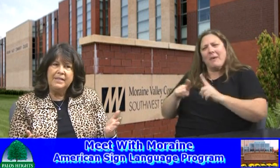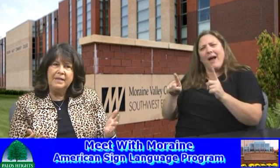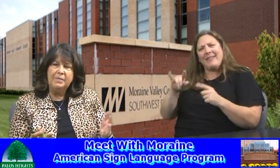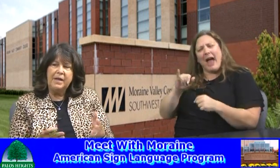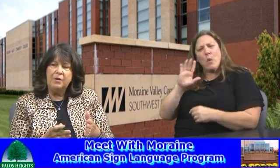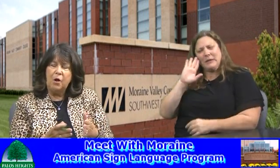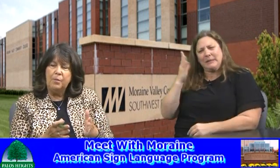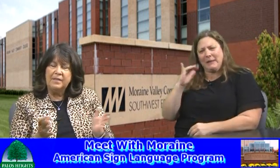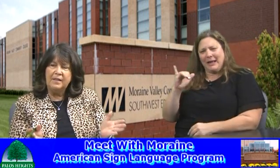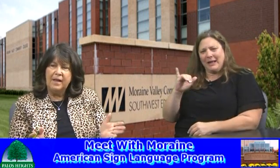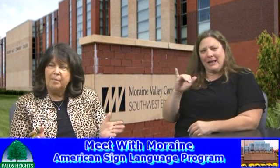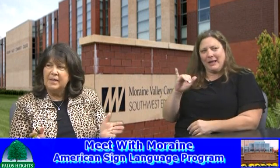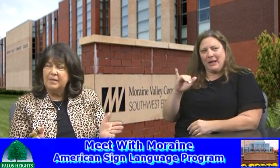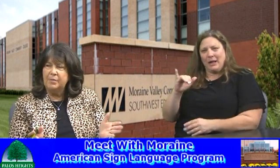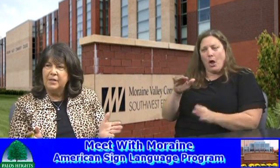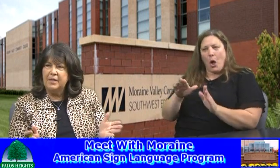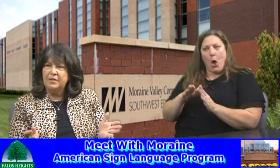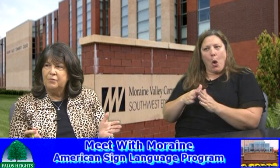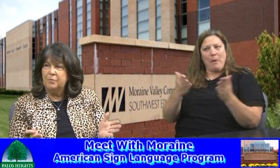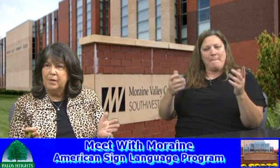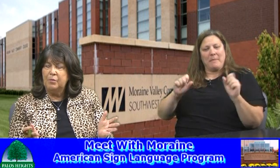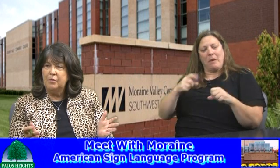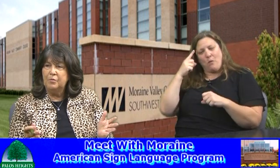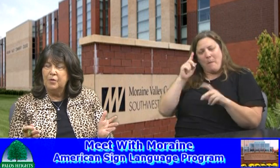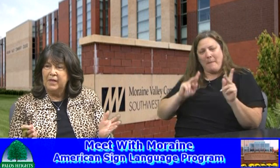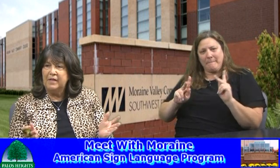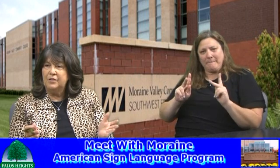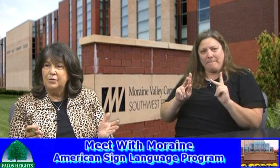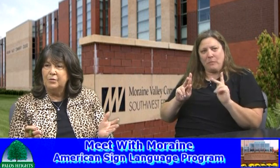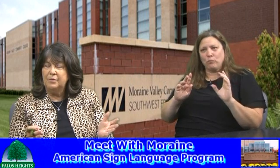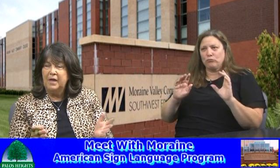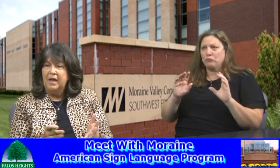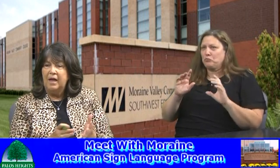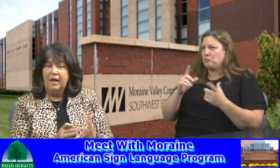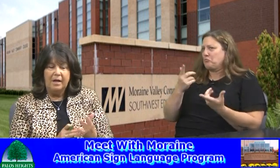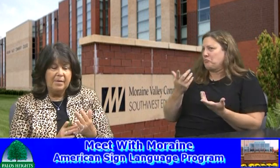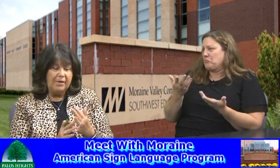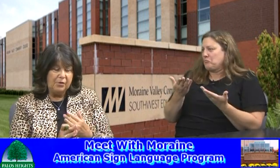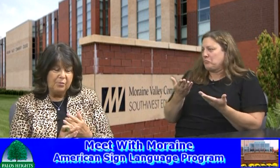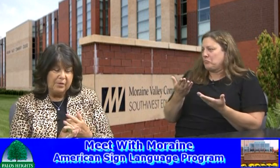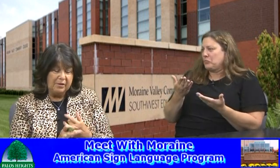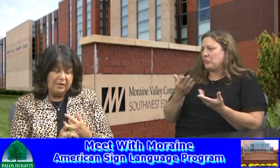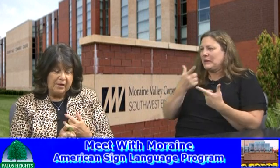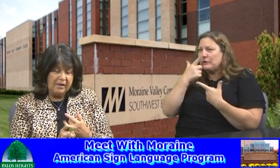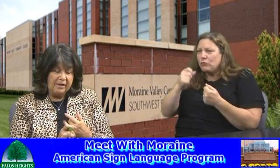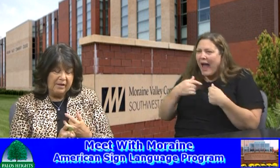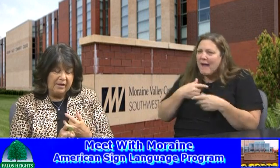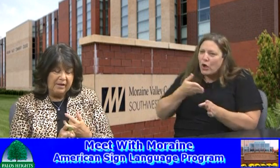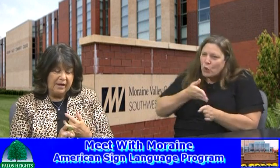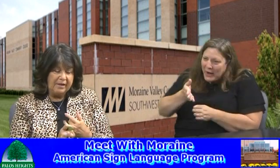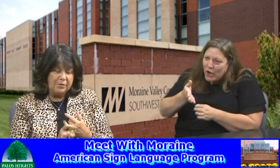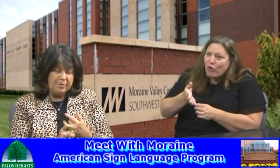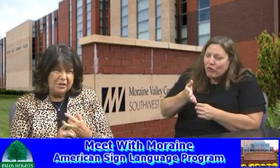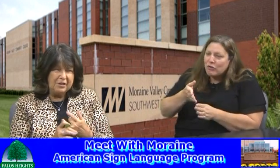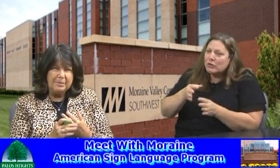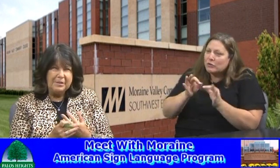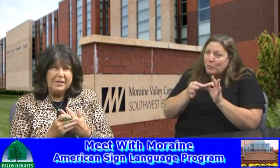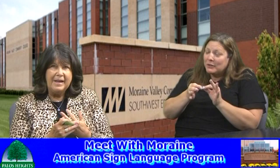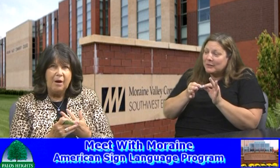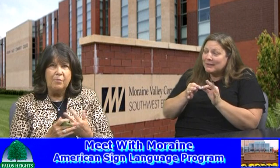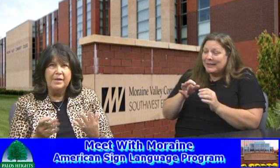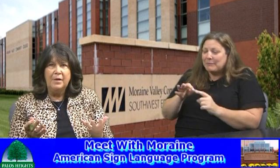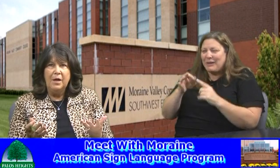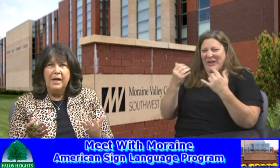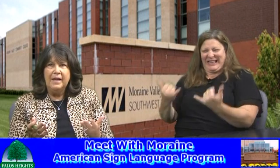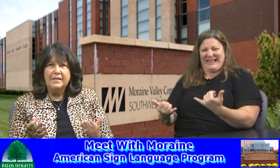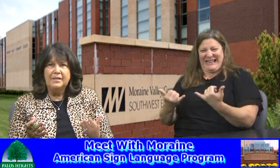that would seem like it opens a lot of possibilities for people looking to have a career in interpretation, especially